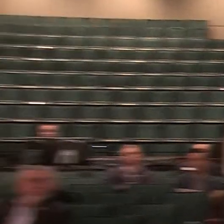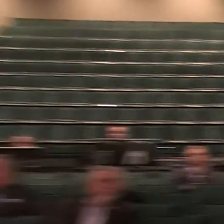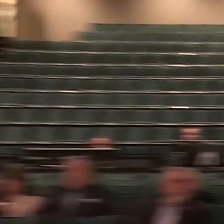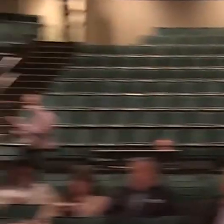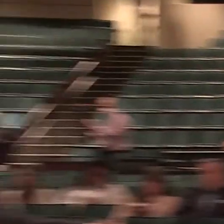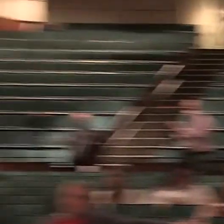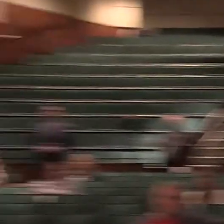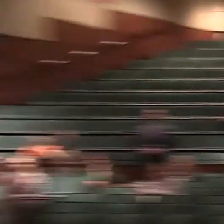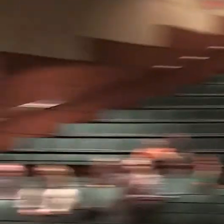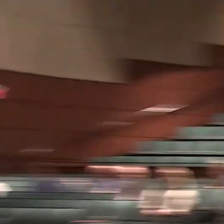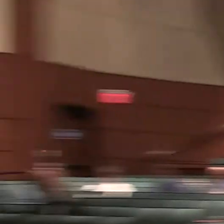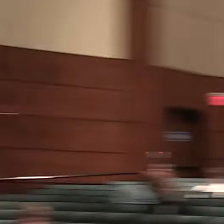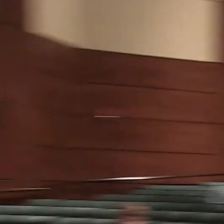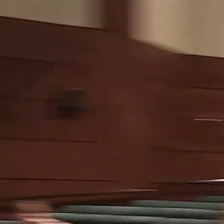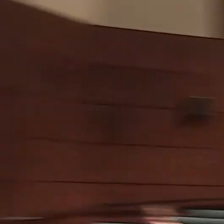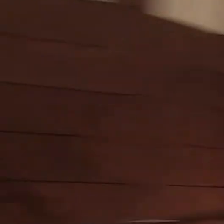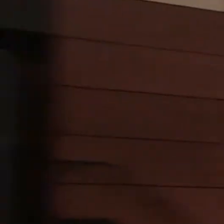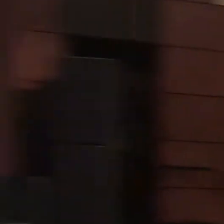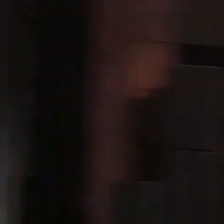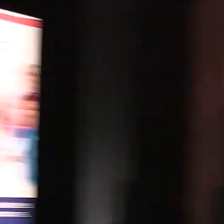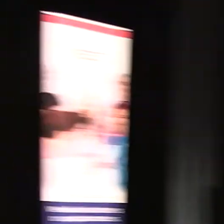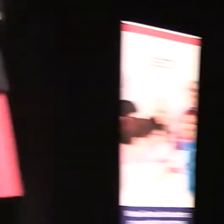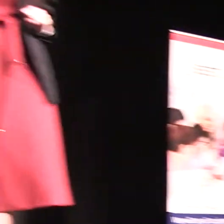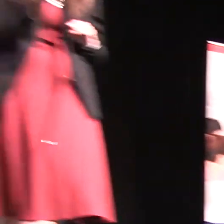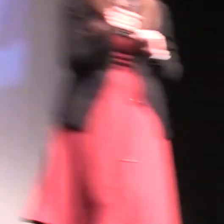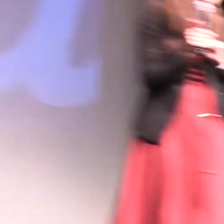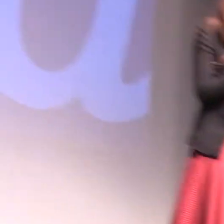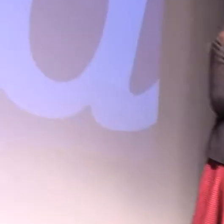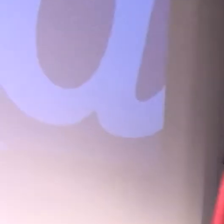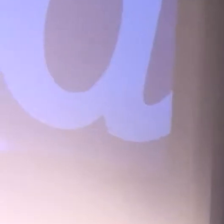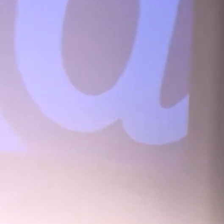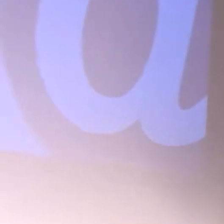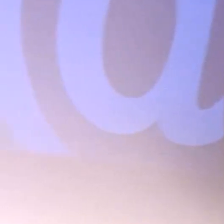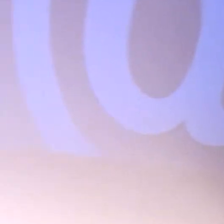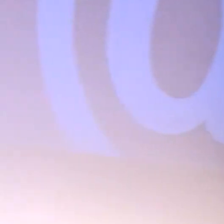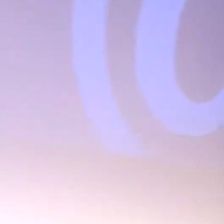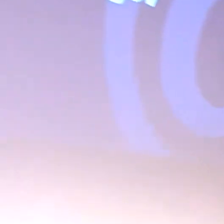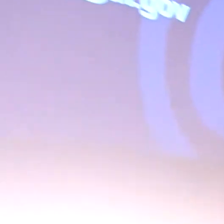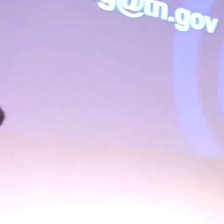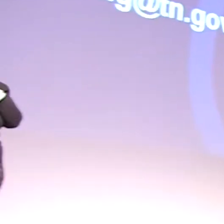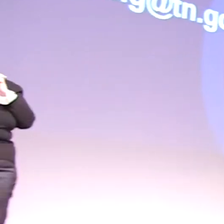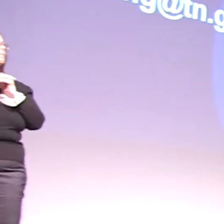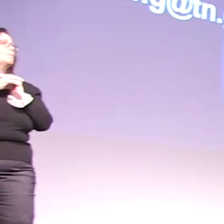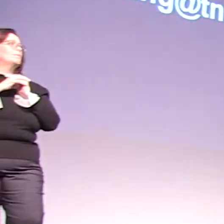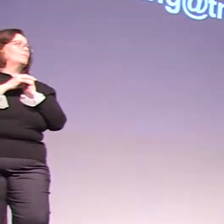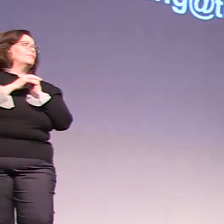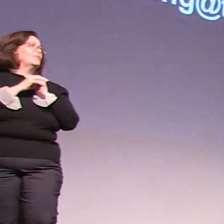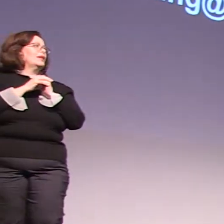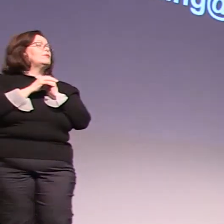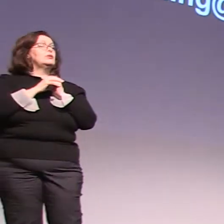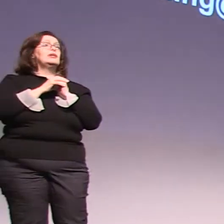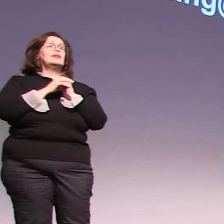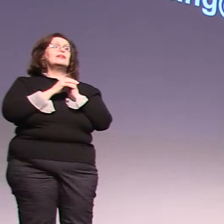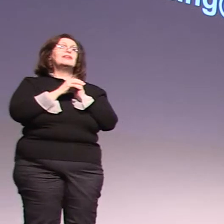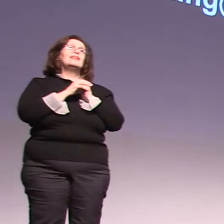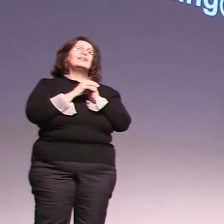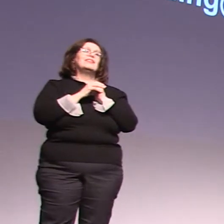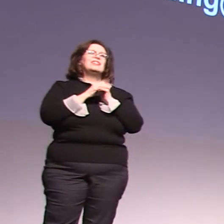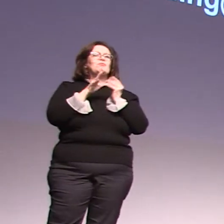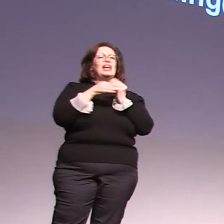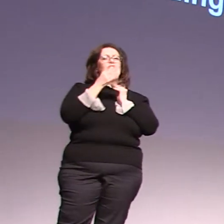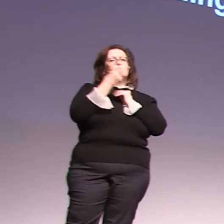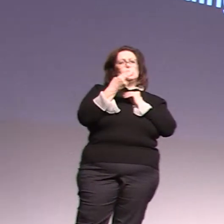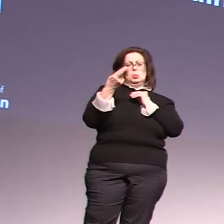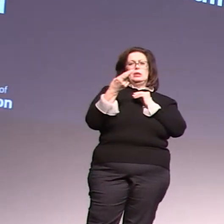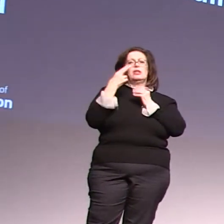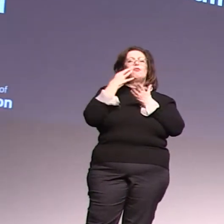Yeah, great question. So if you couldn't hear, I was going to say, I've got Representative Hawke, I know, to my left, who has some strong feelings about that. And so I think we are looking at a